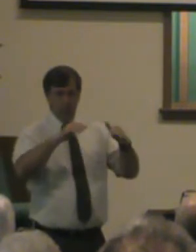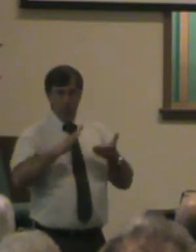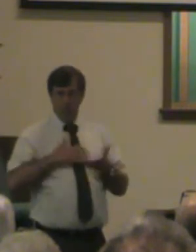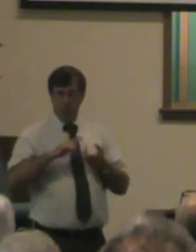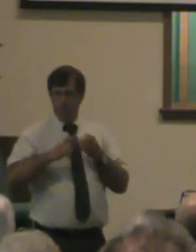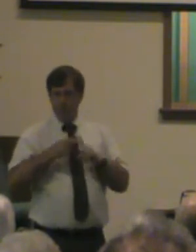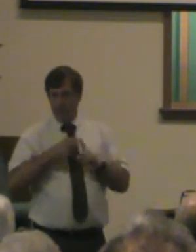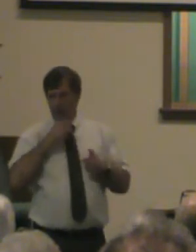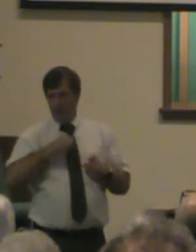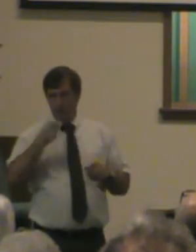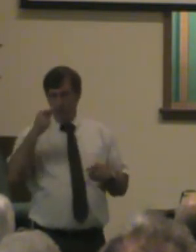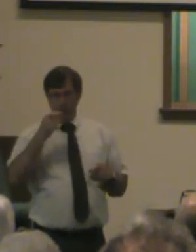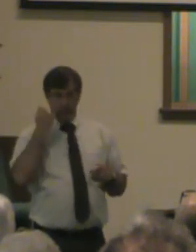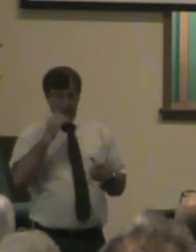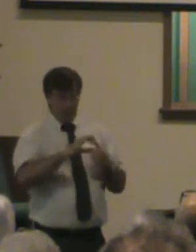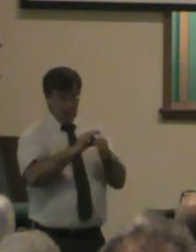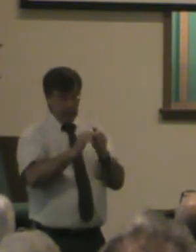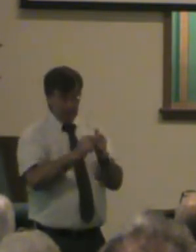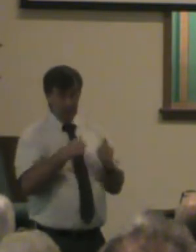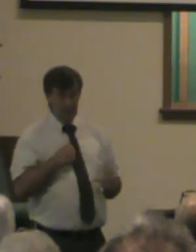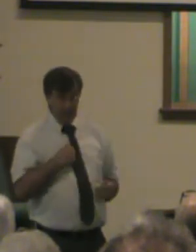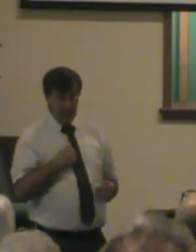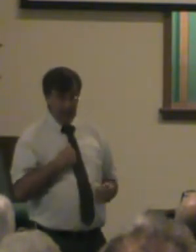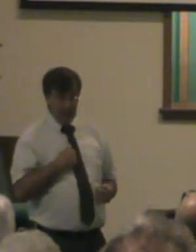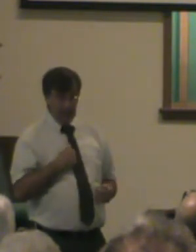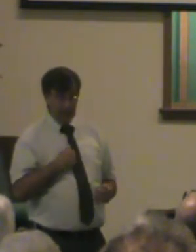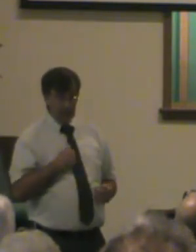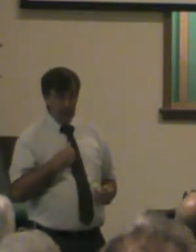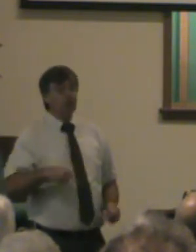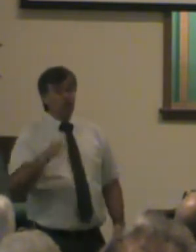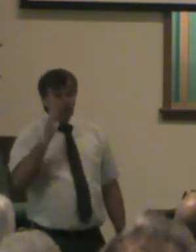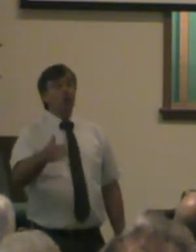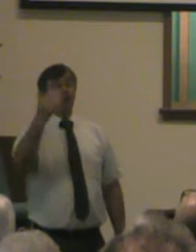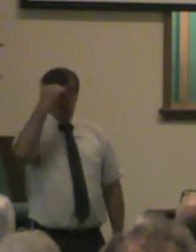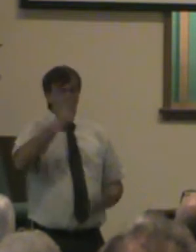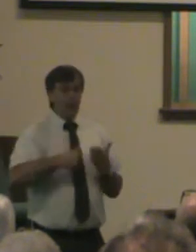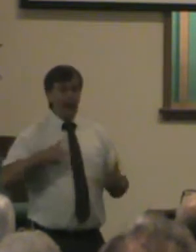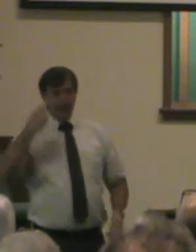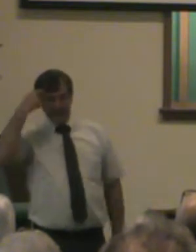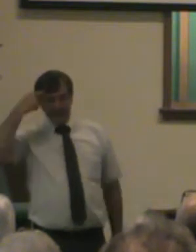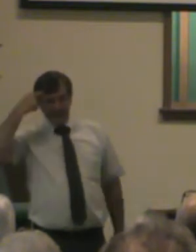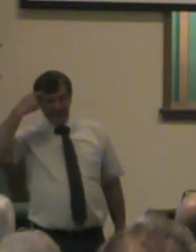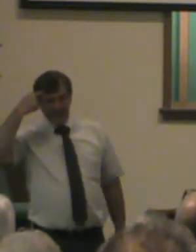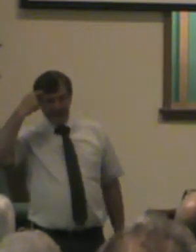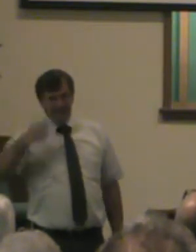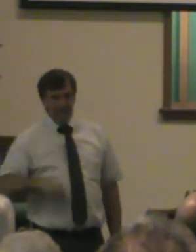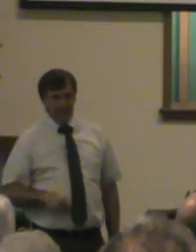get. If you connected to me, you're going to hear what I think. Amen.